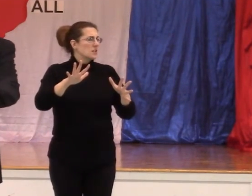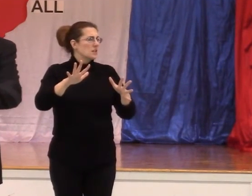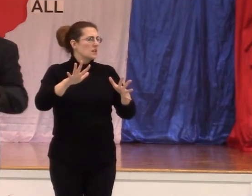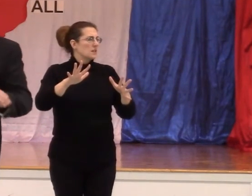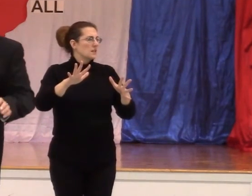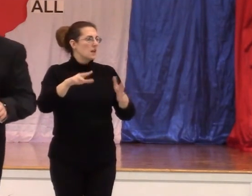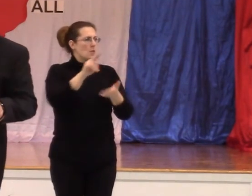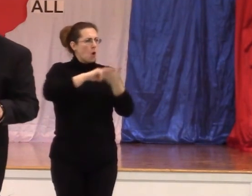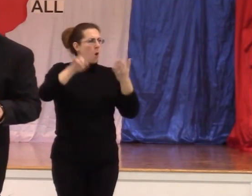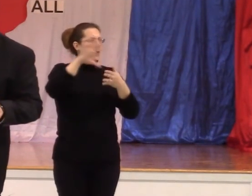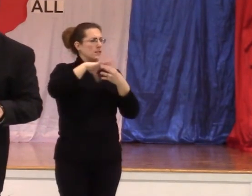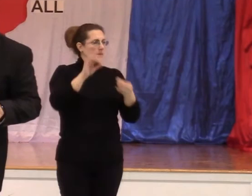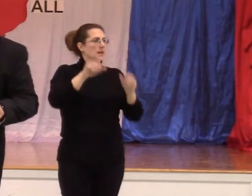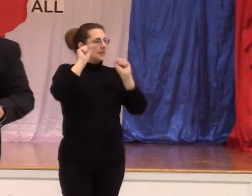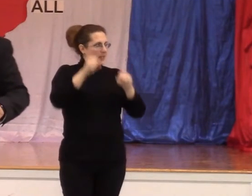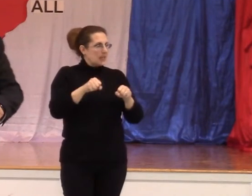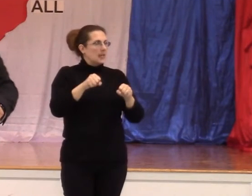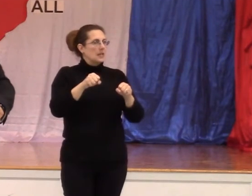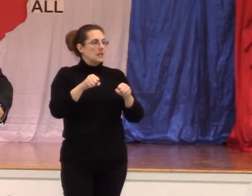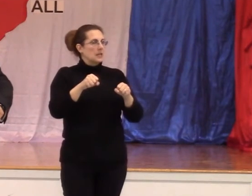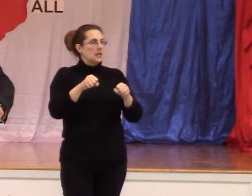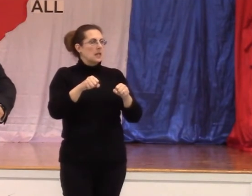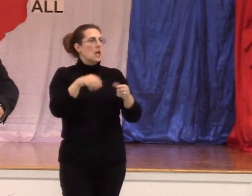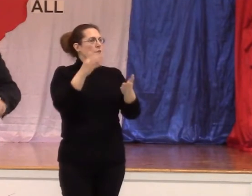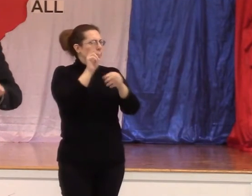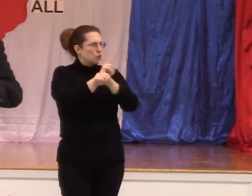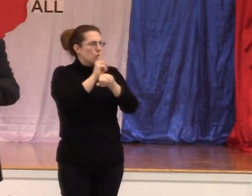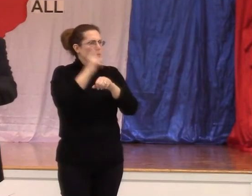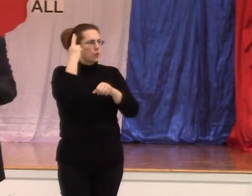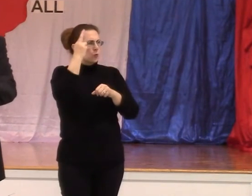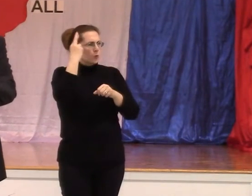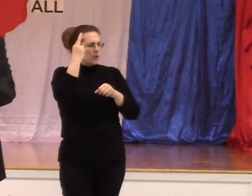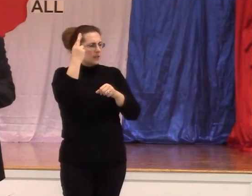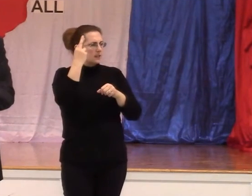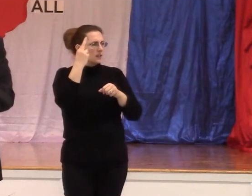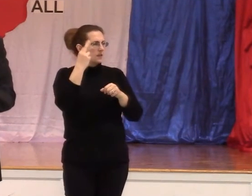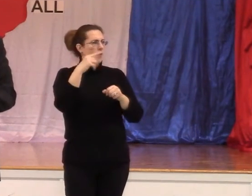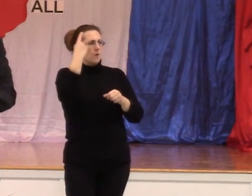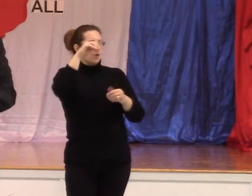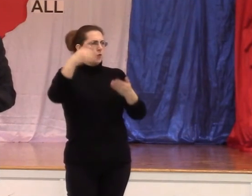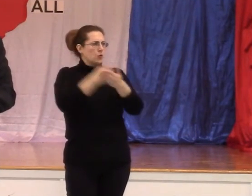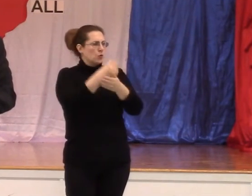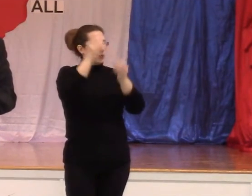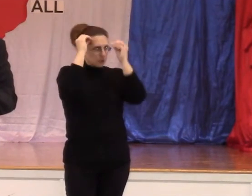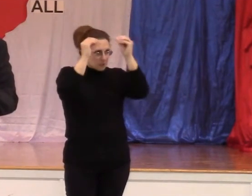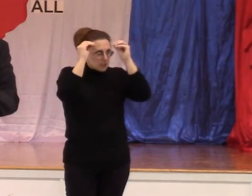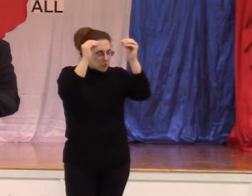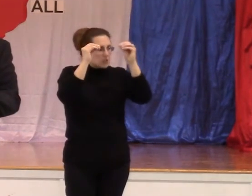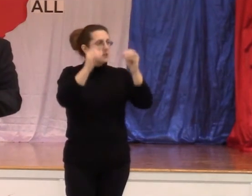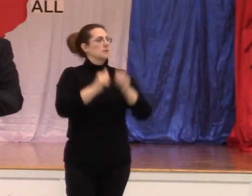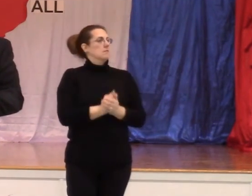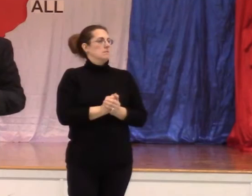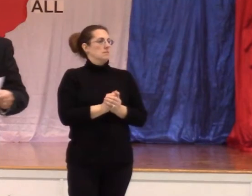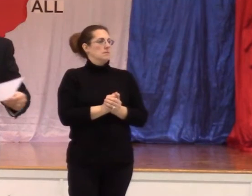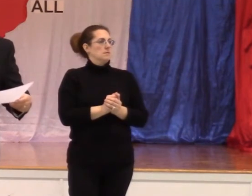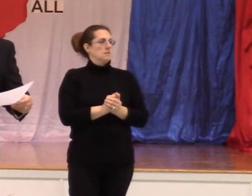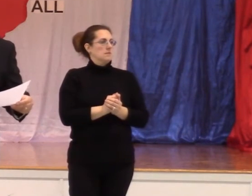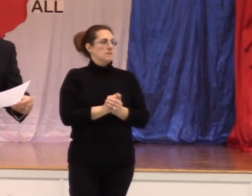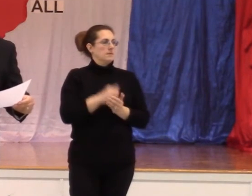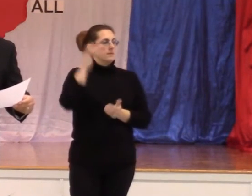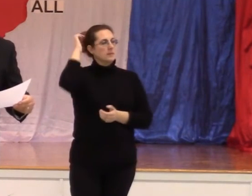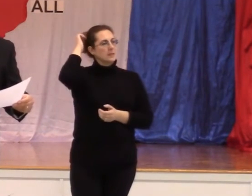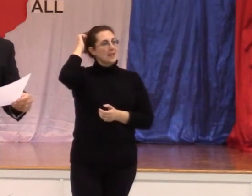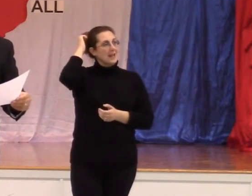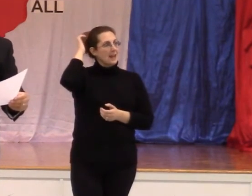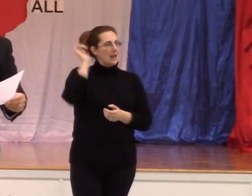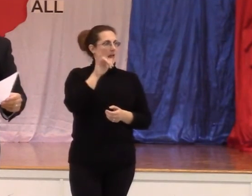The Holy Spirit can and does use reason to impart new teaching and new practice.